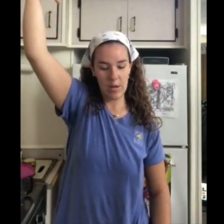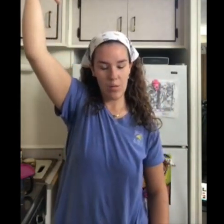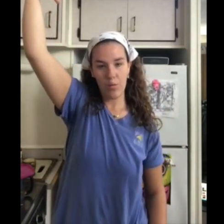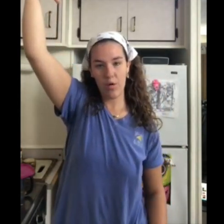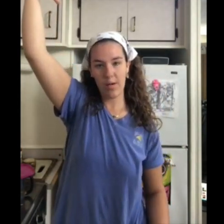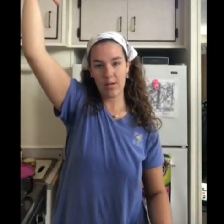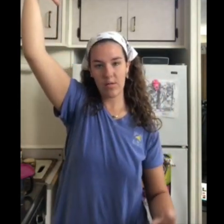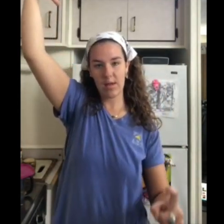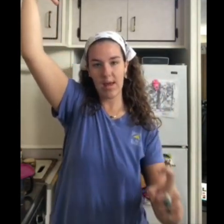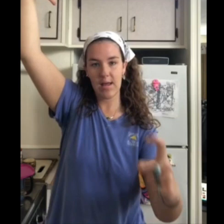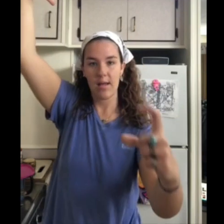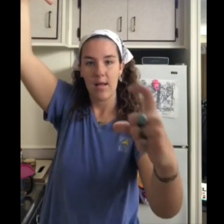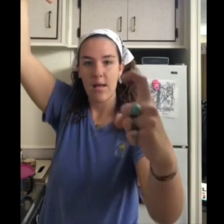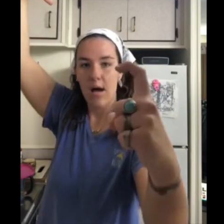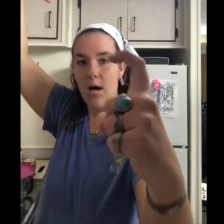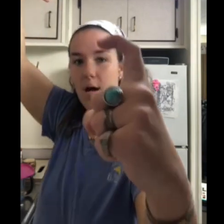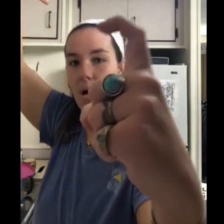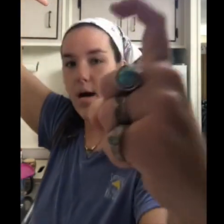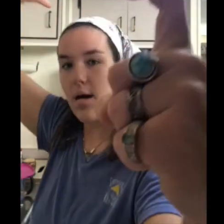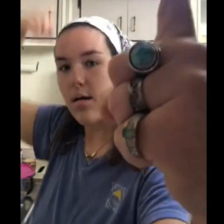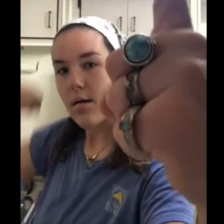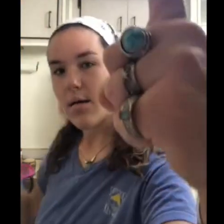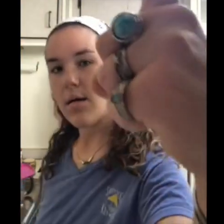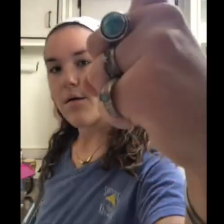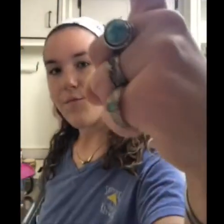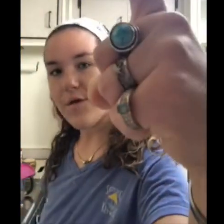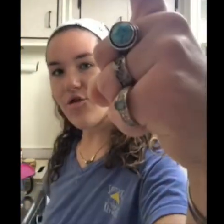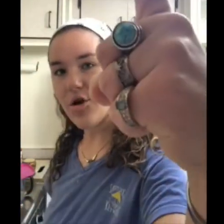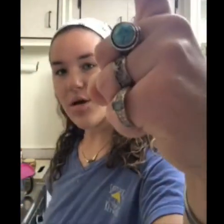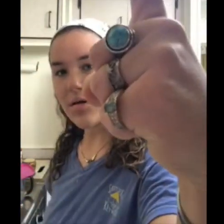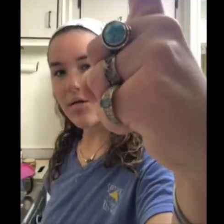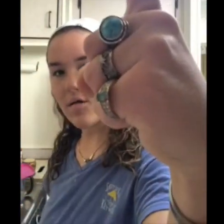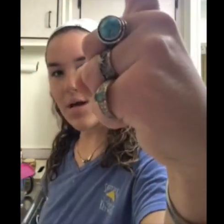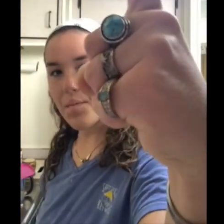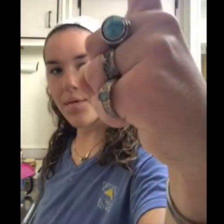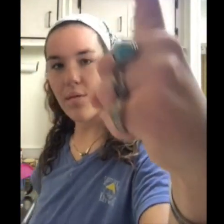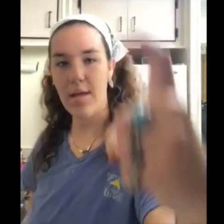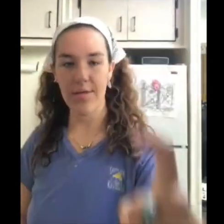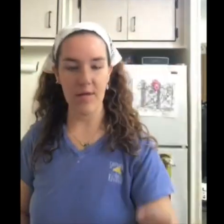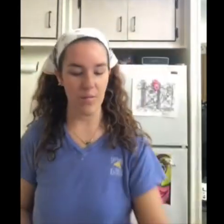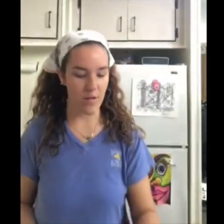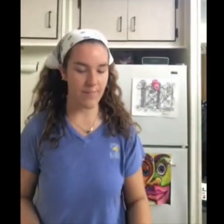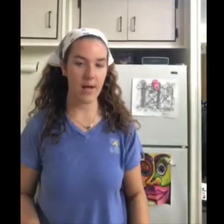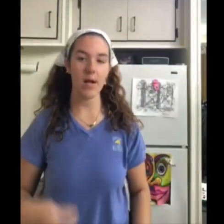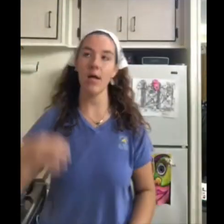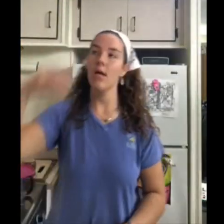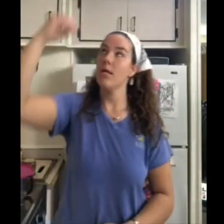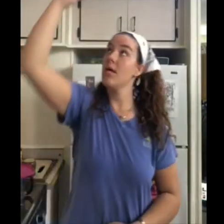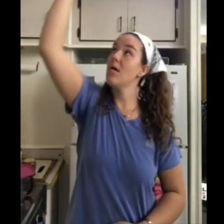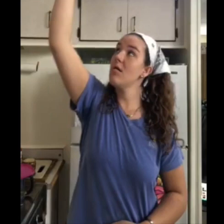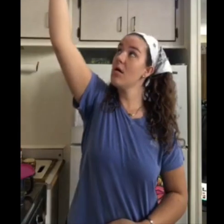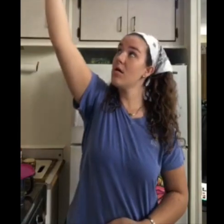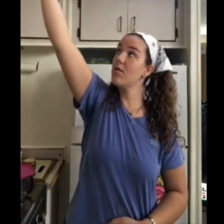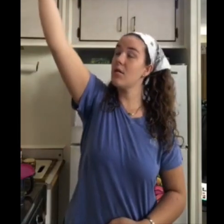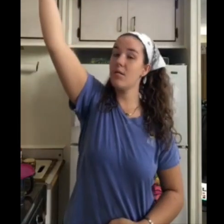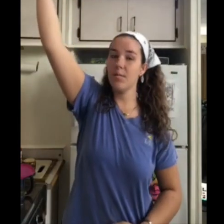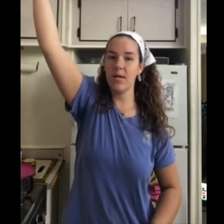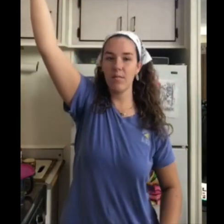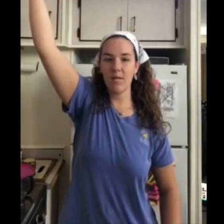we're going to take a fish hook shape like this with our finger. There are sunbeams, and